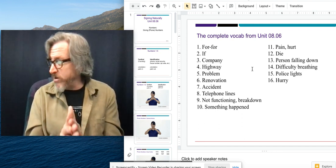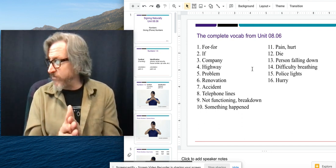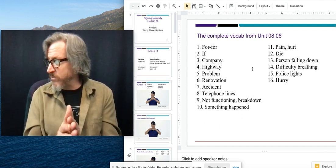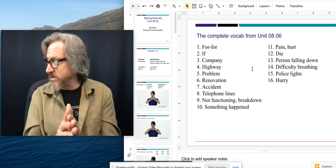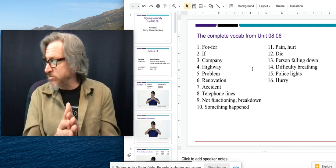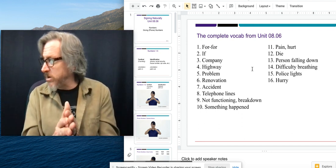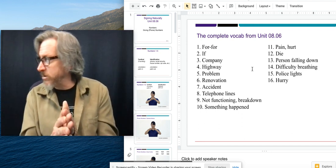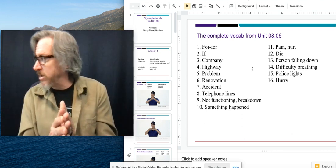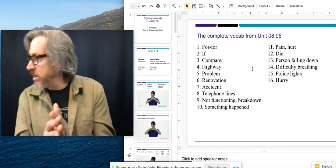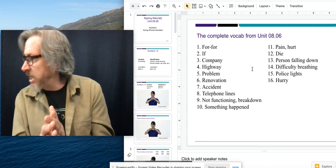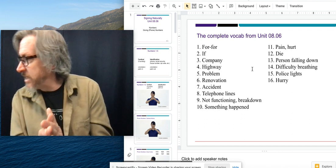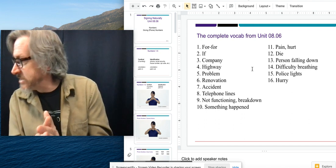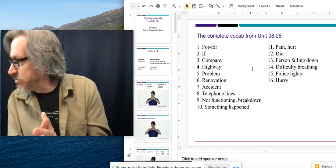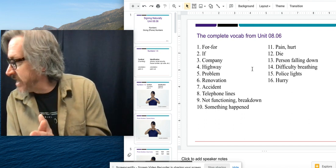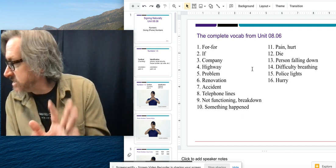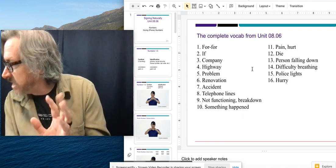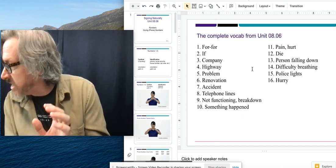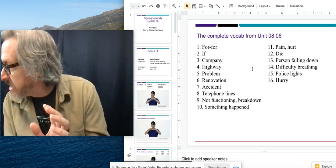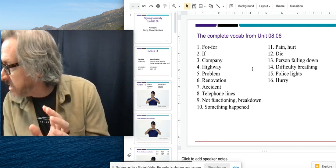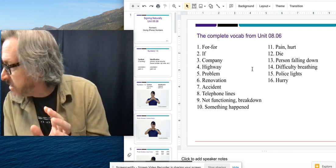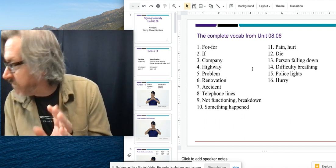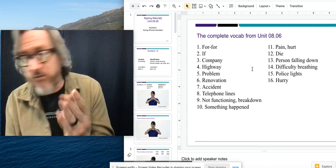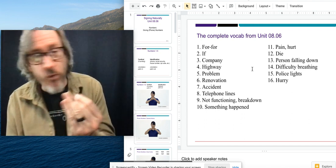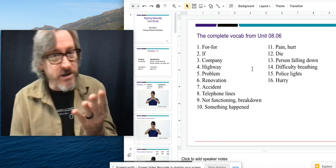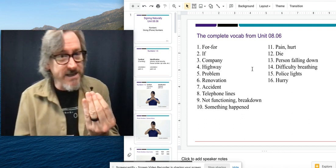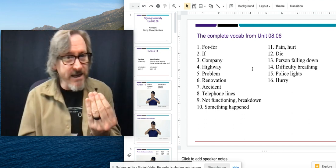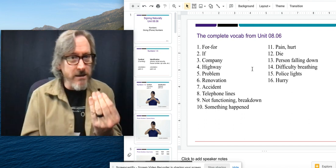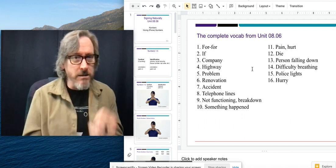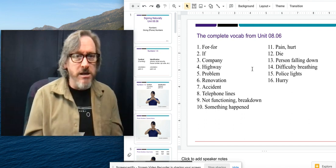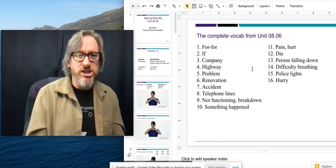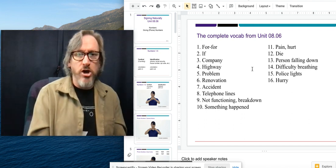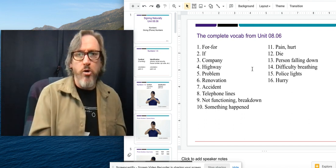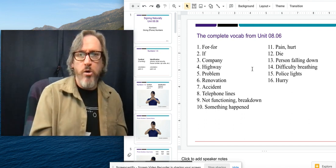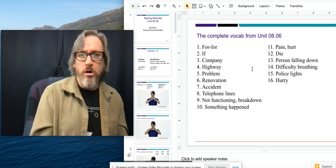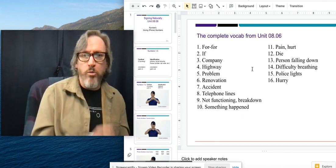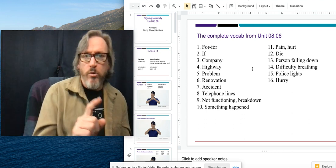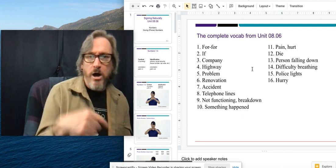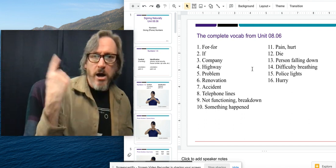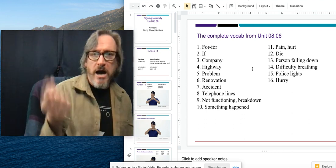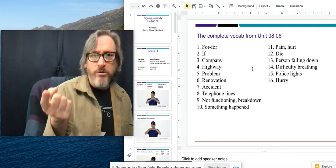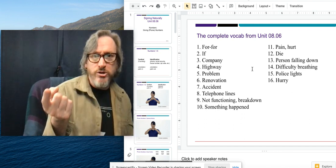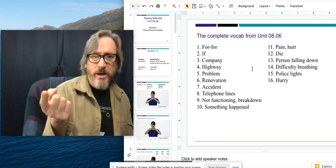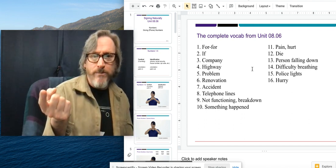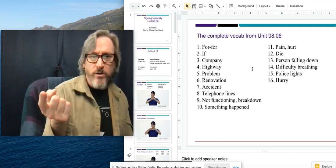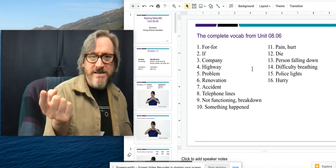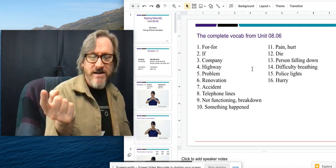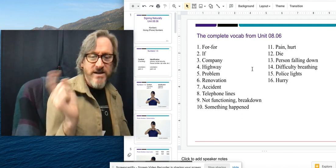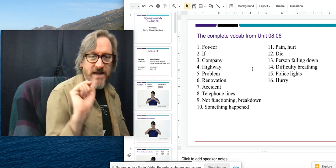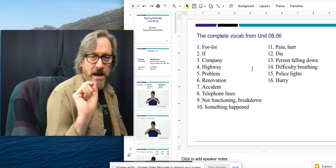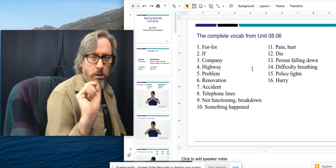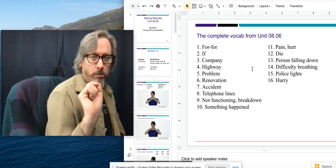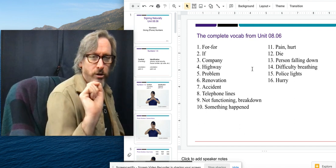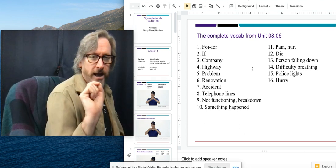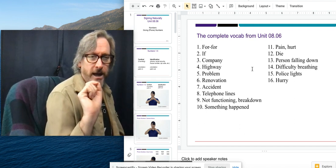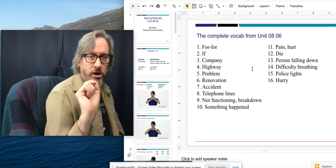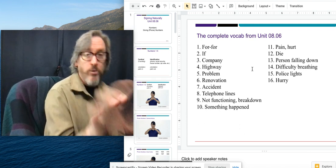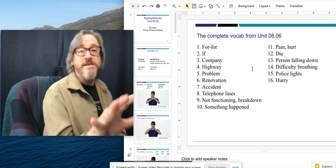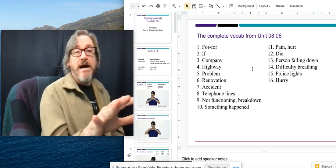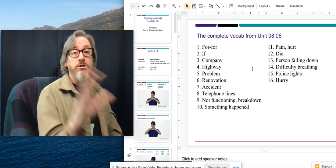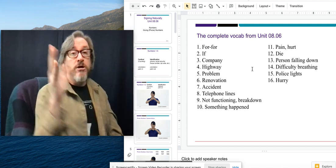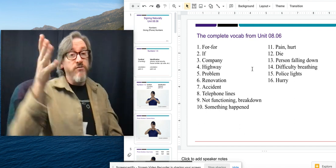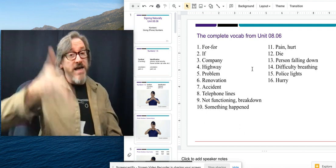halfway point for this one. This one has 14. So I will do 8.7, and then I will put